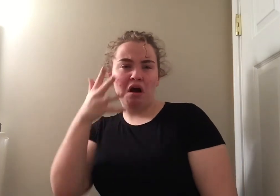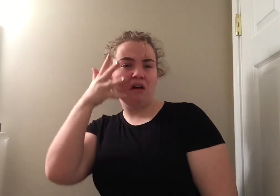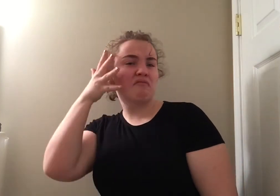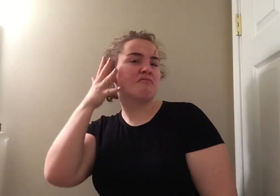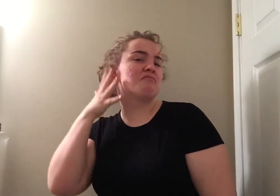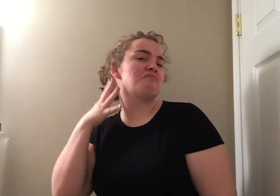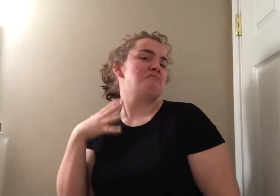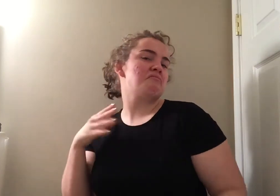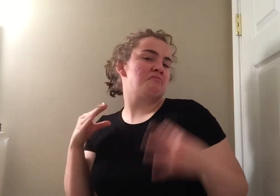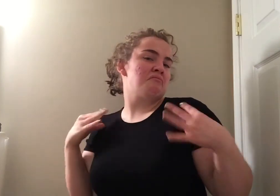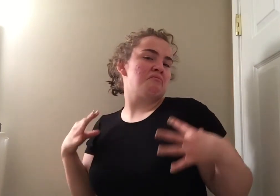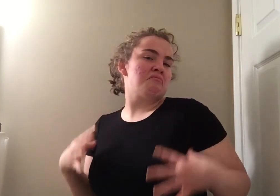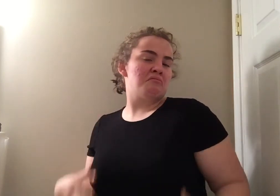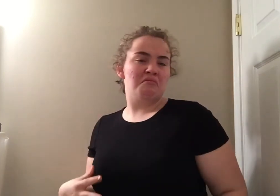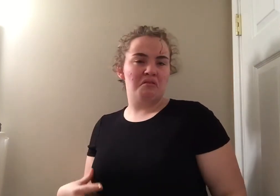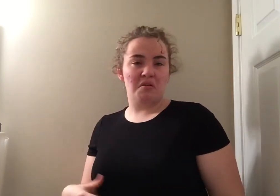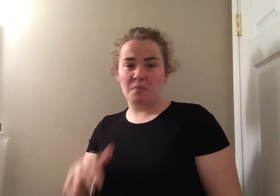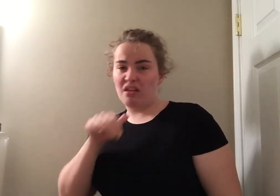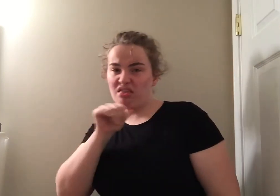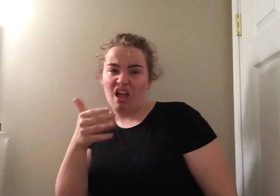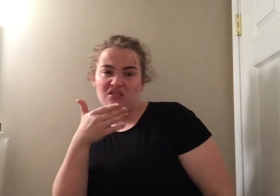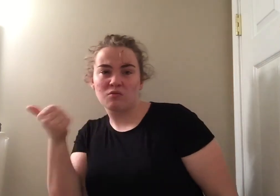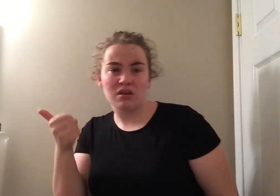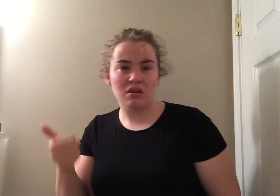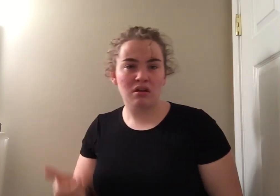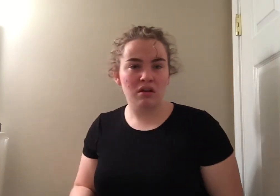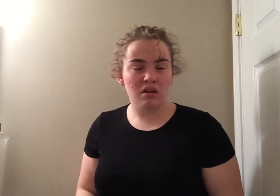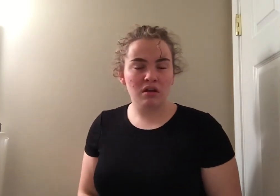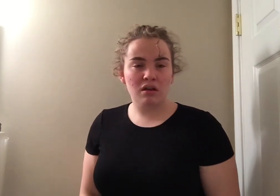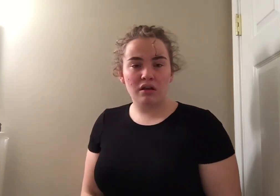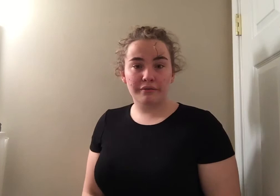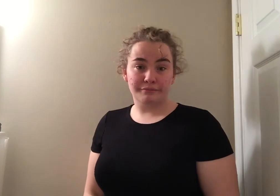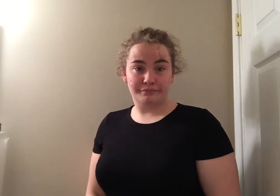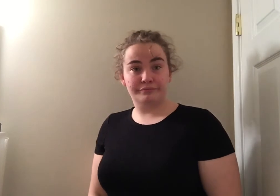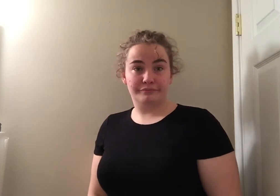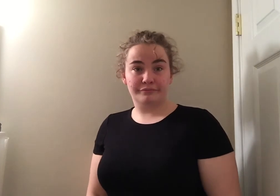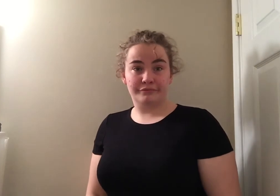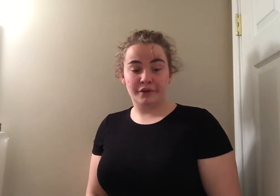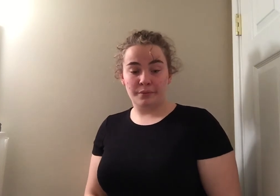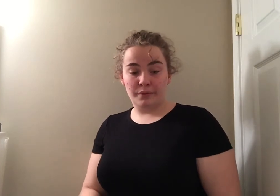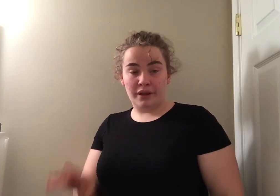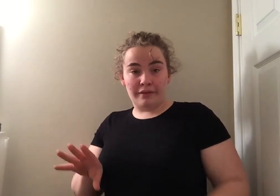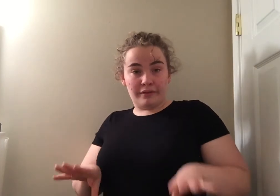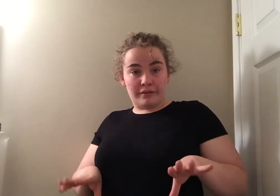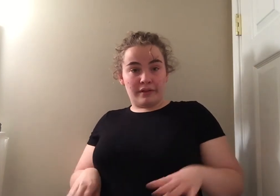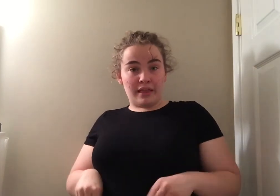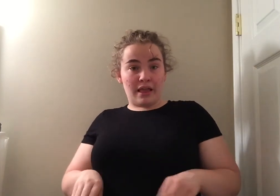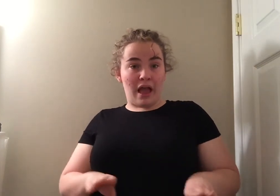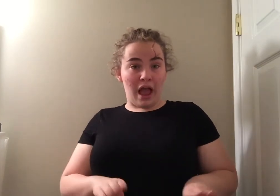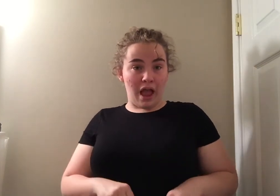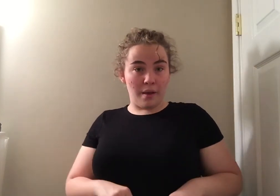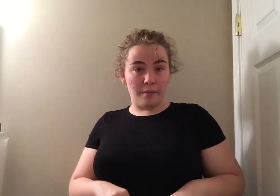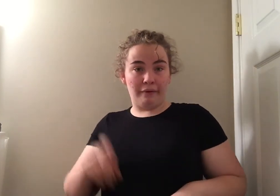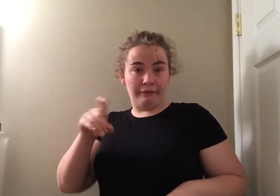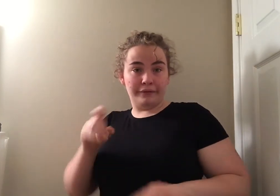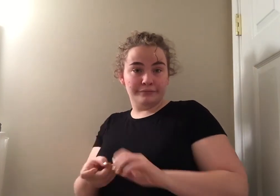sweet. Especially when he needed diaper change. Julius is the baby of the world, chimed Lily's